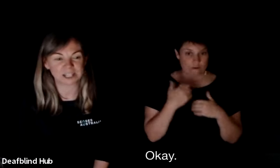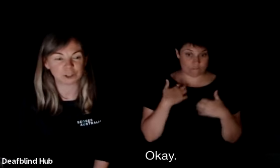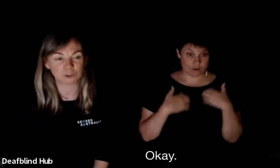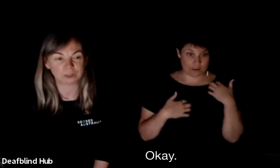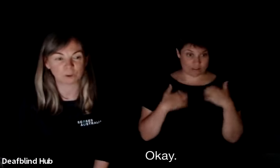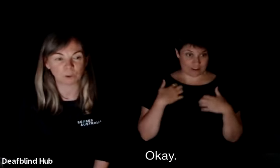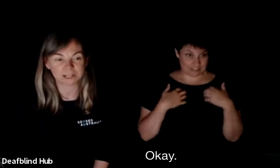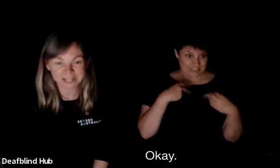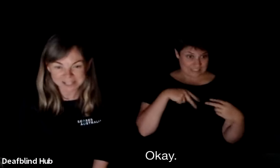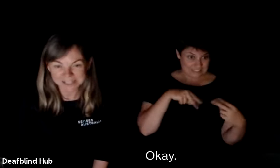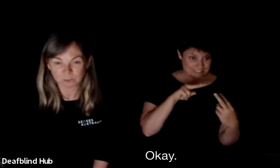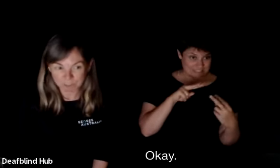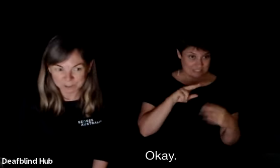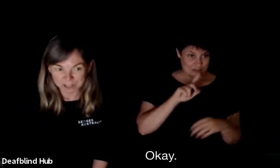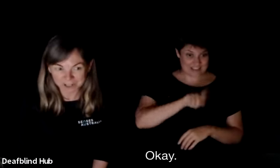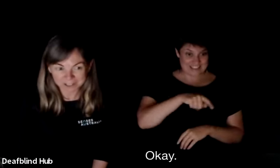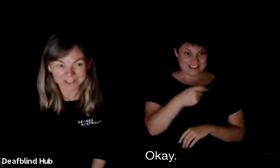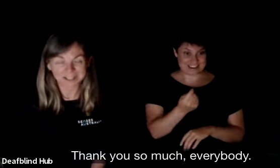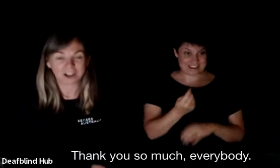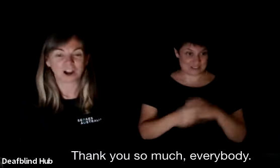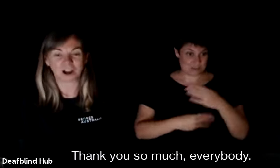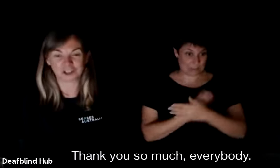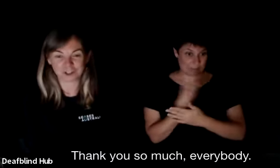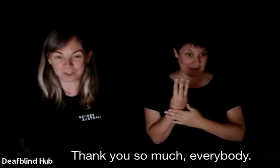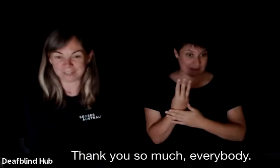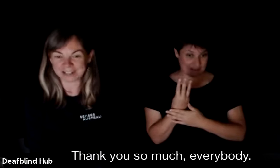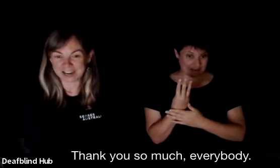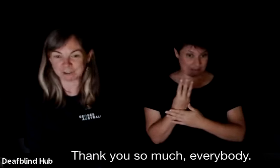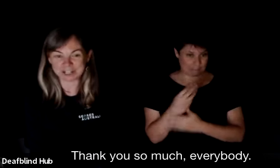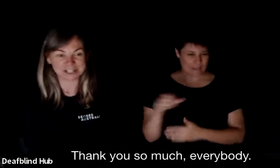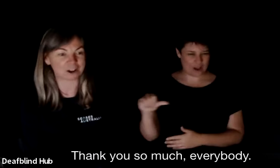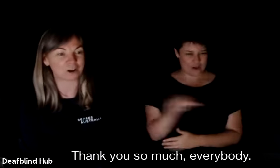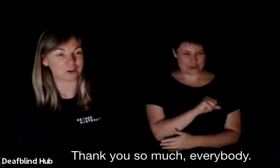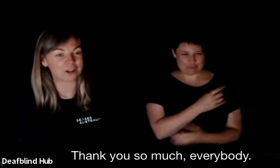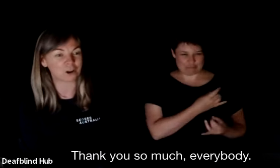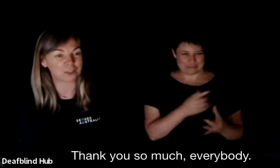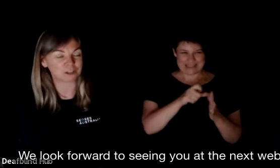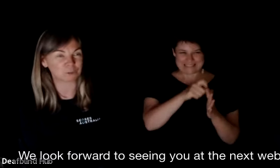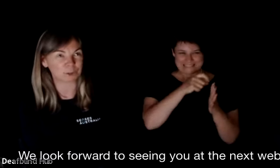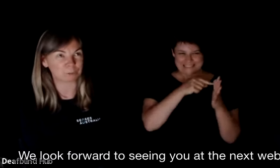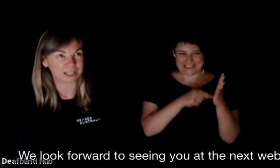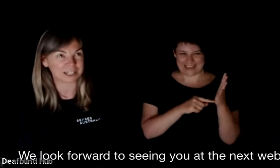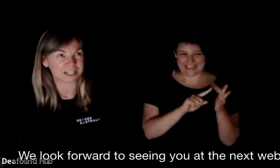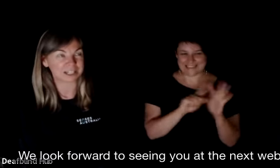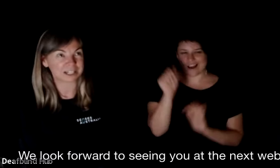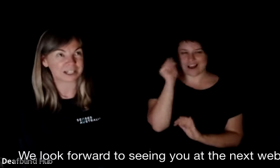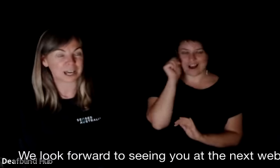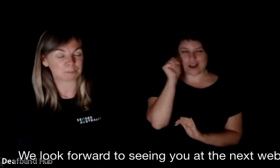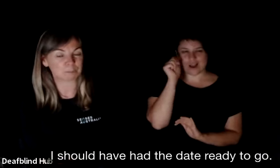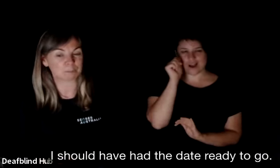to seeing you at the next webinar. I should have had the date ready to go. I know that it will